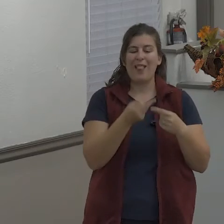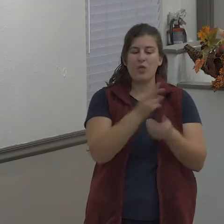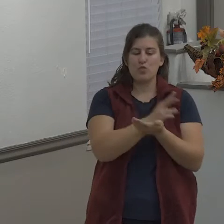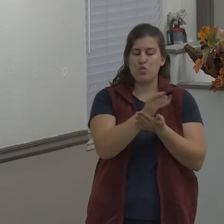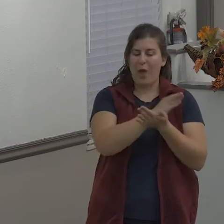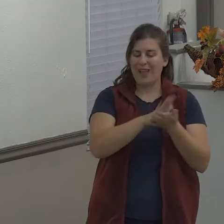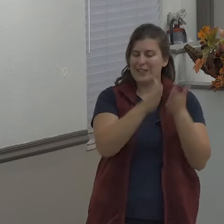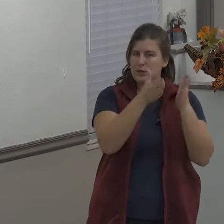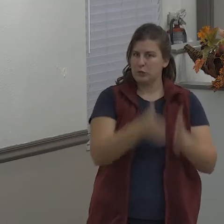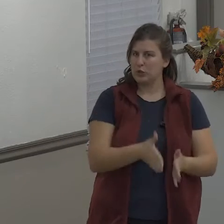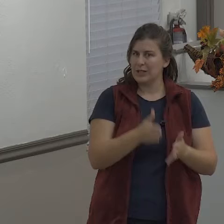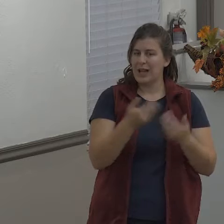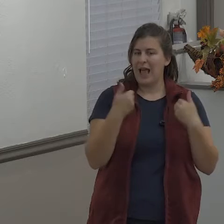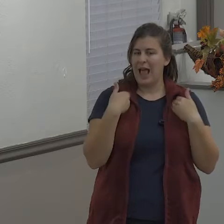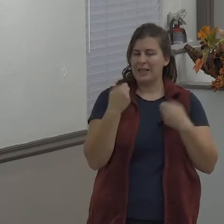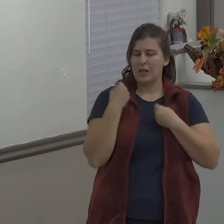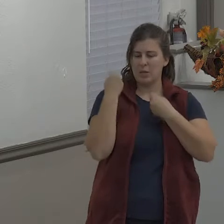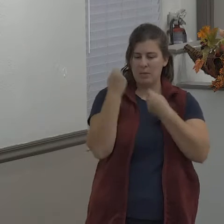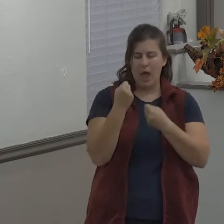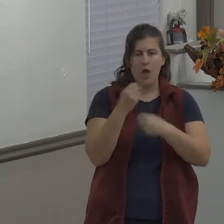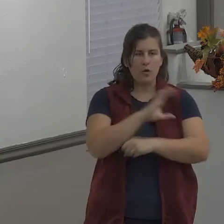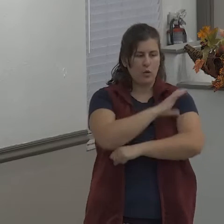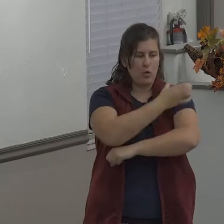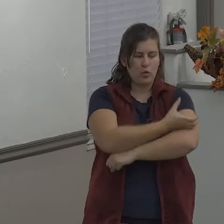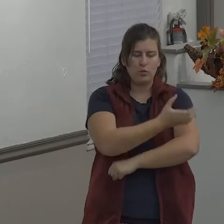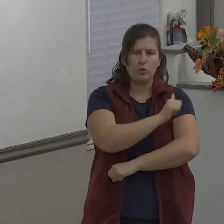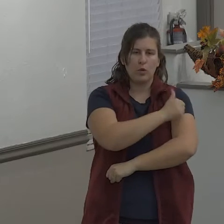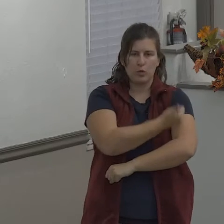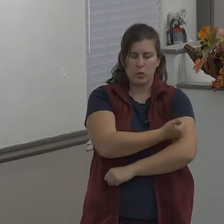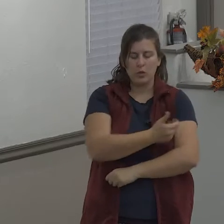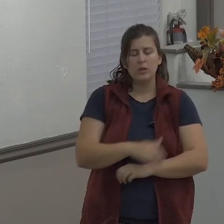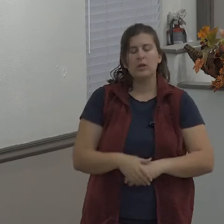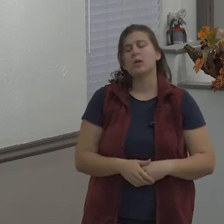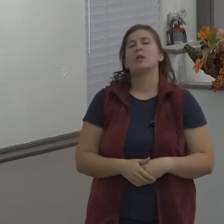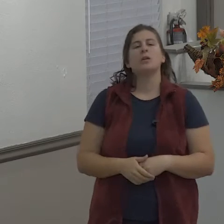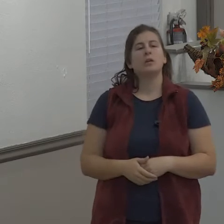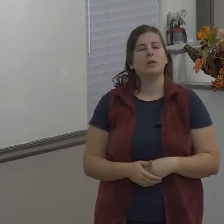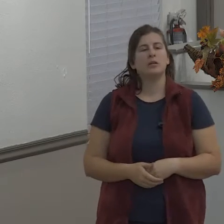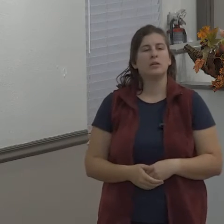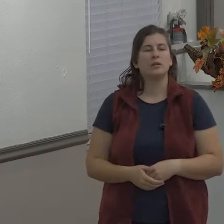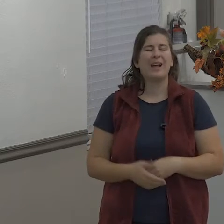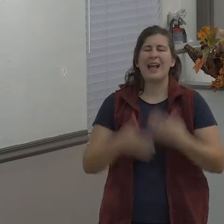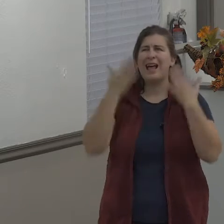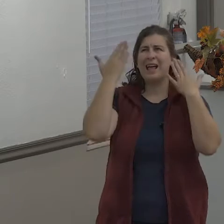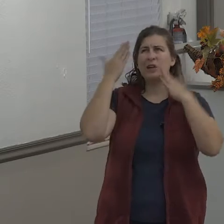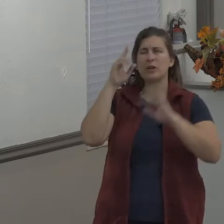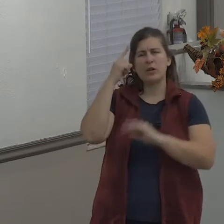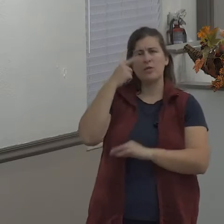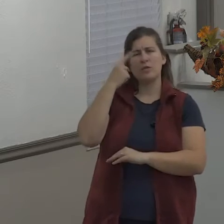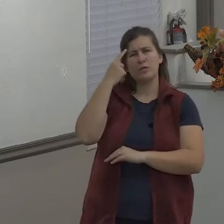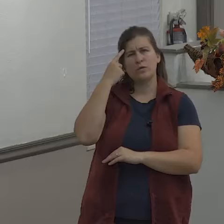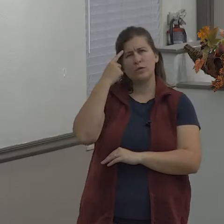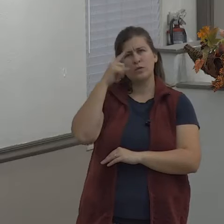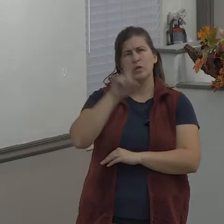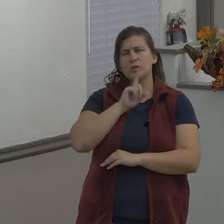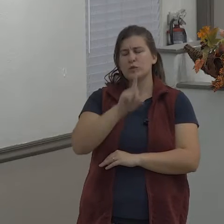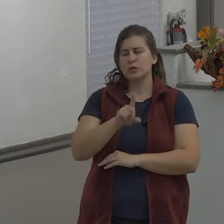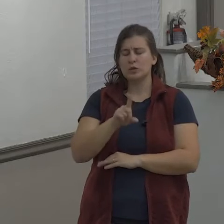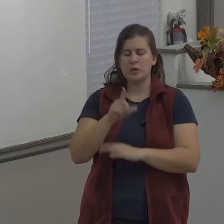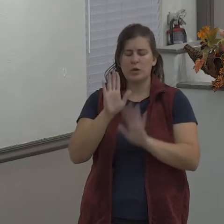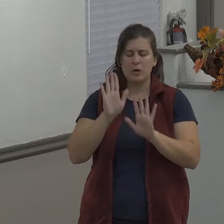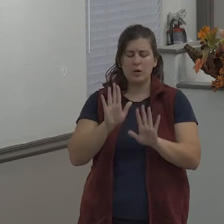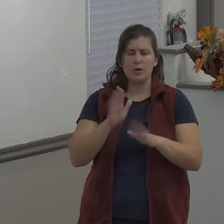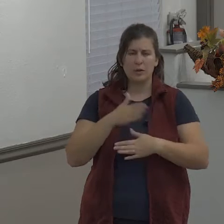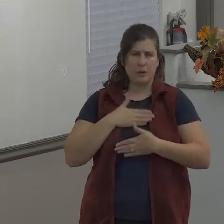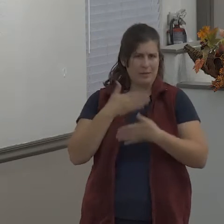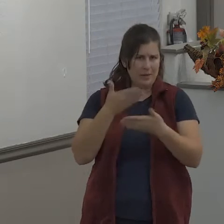in power. Now, I don't know of, and I'm not up on this, so I'll admit it